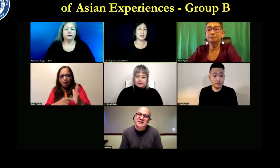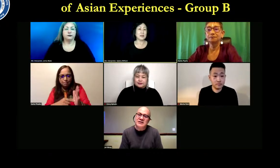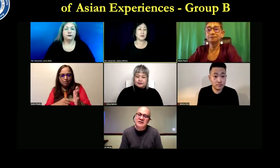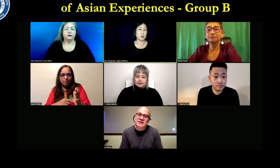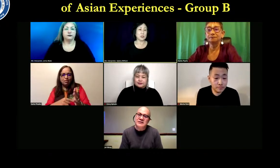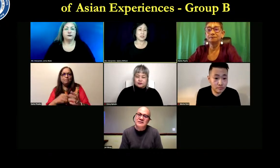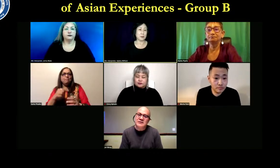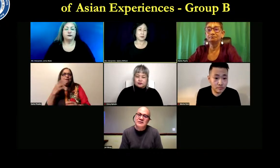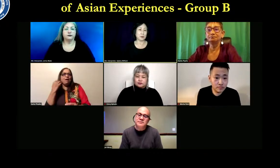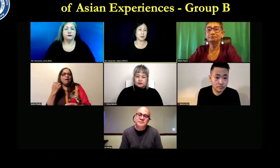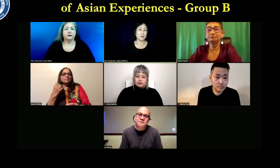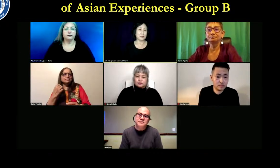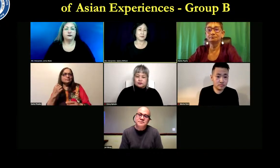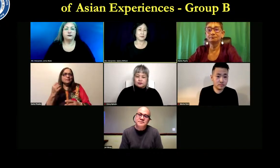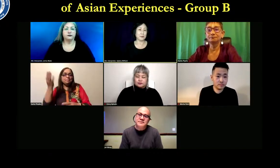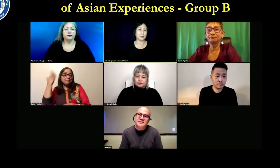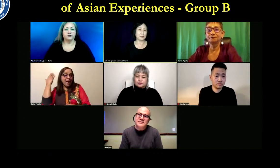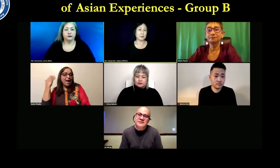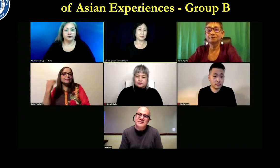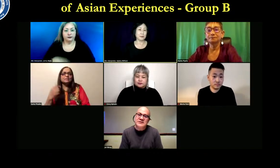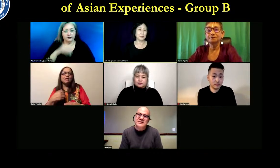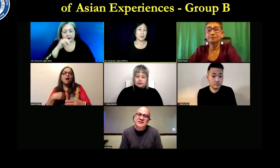I'd like to give a few examples.